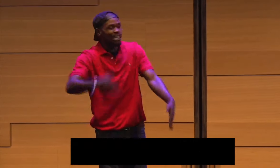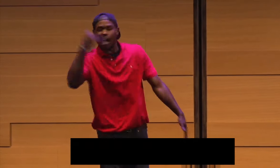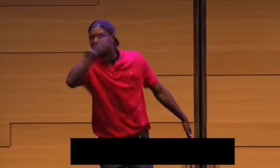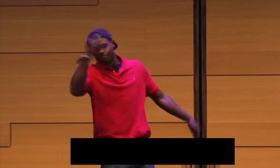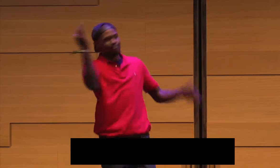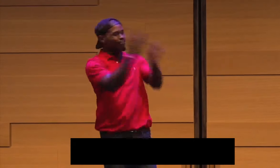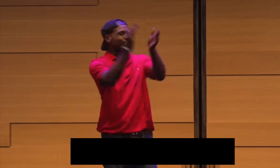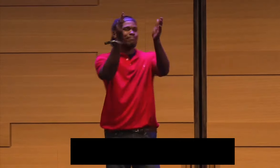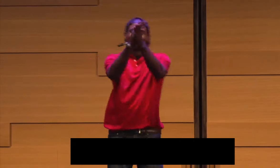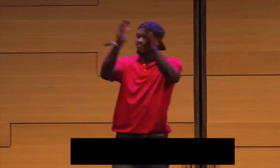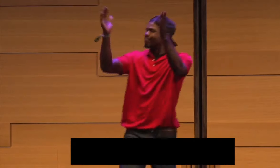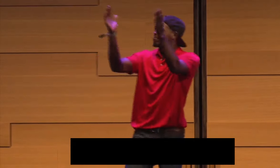got.